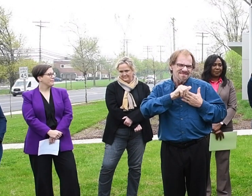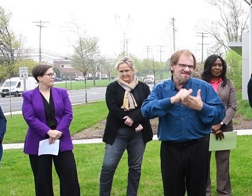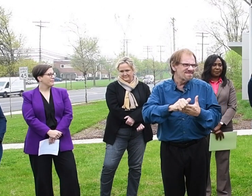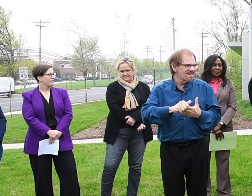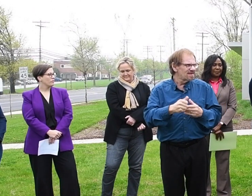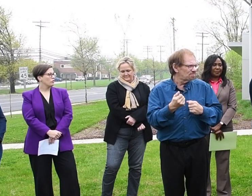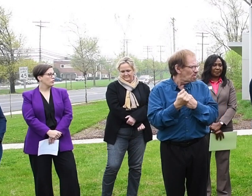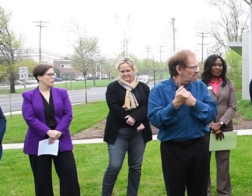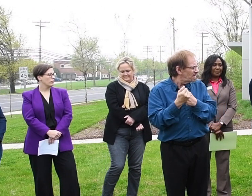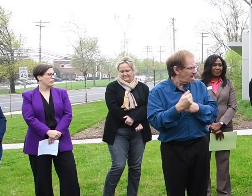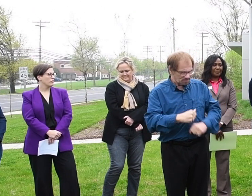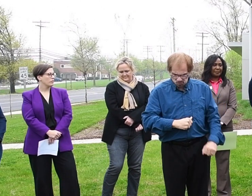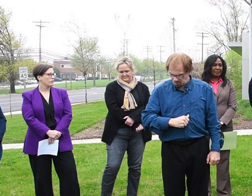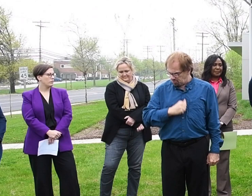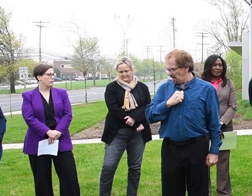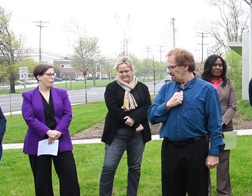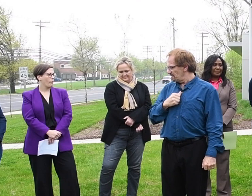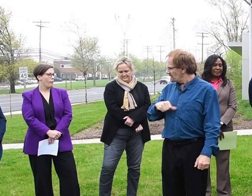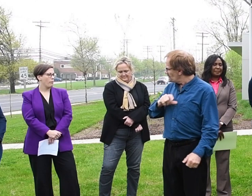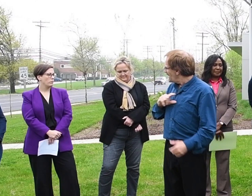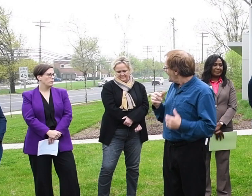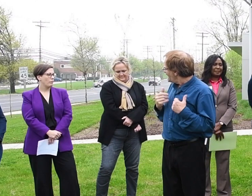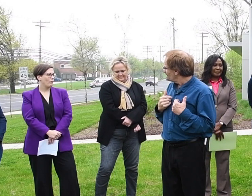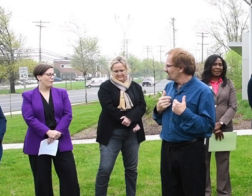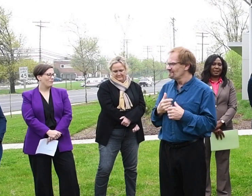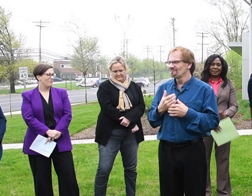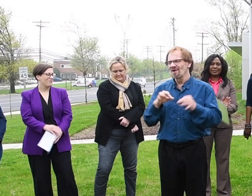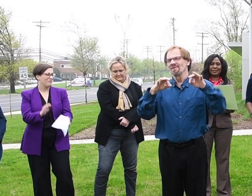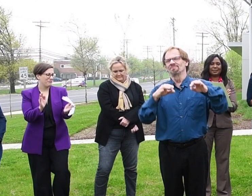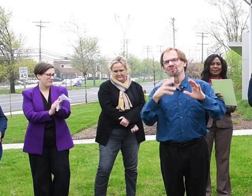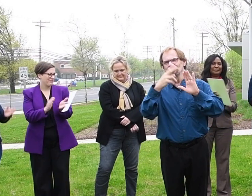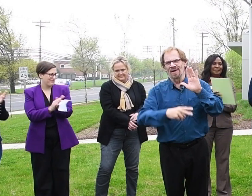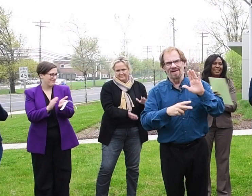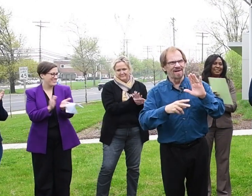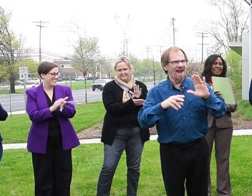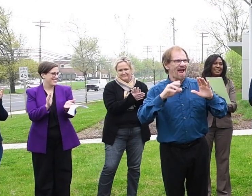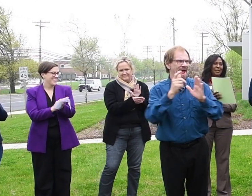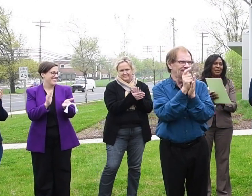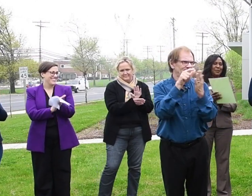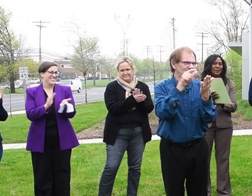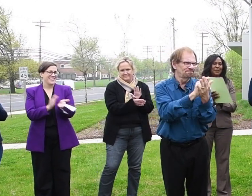and I am so proud that we passed the Freedom to Read Act.